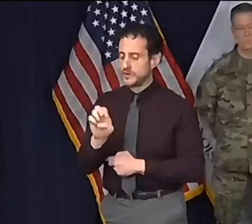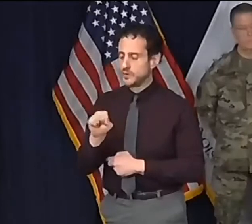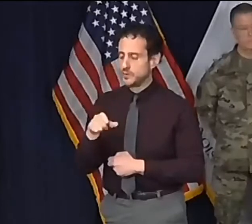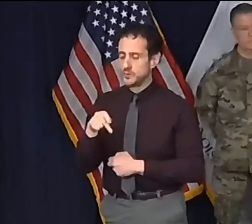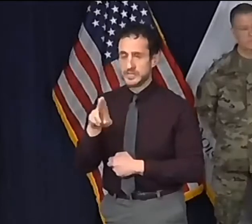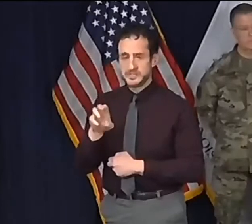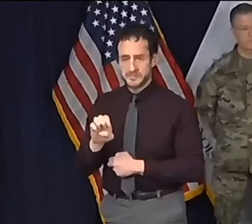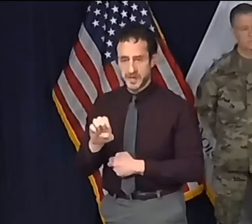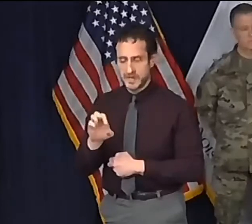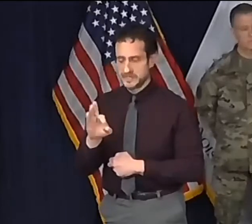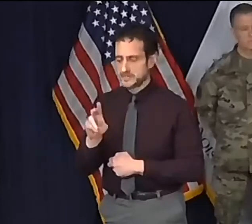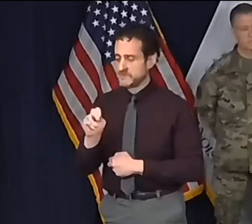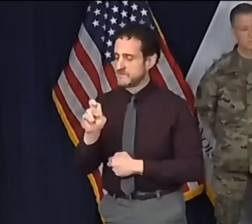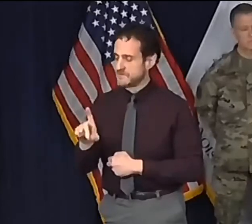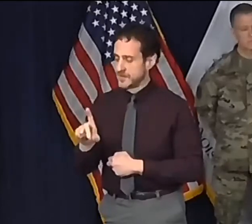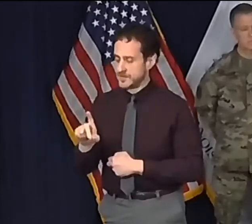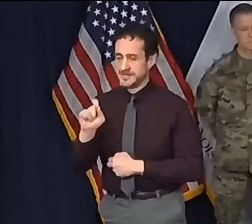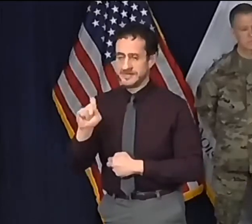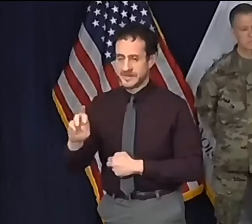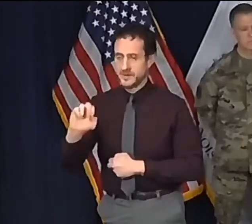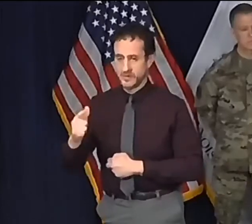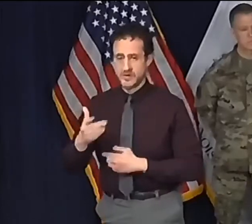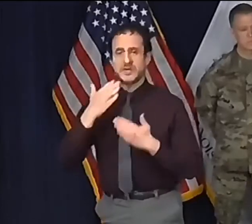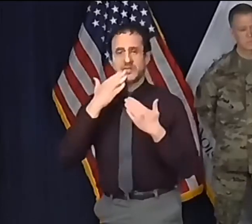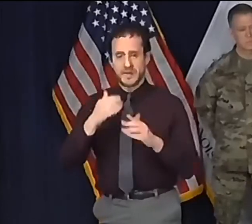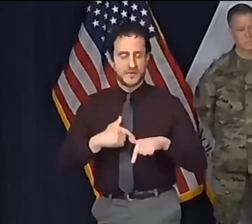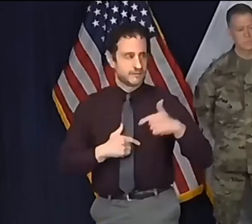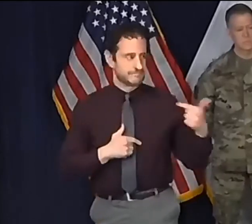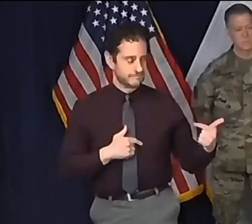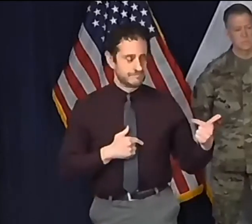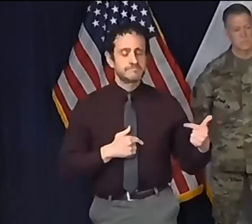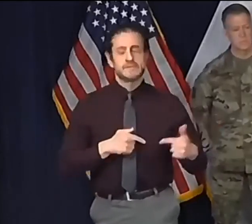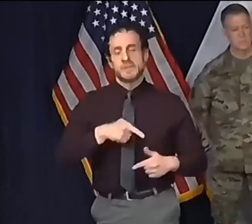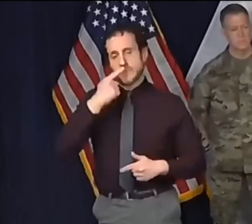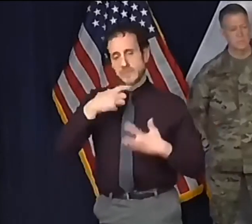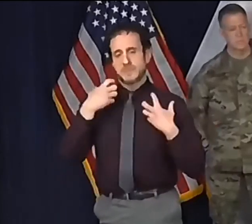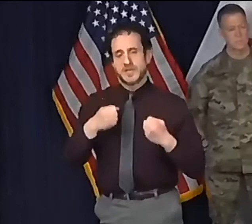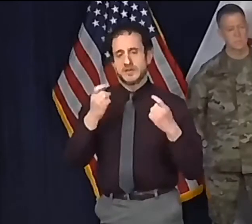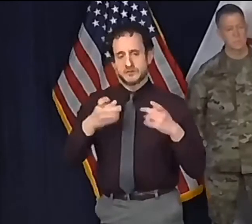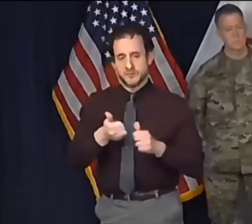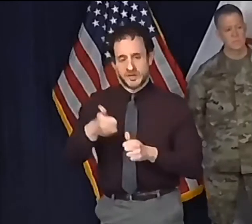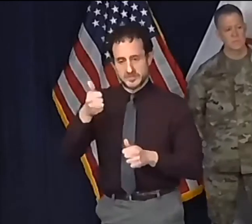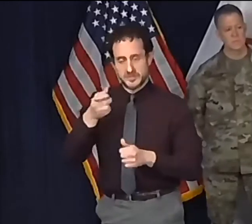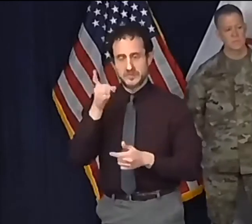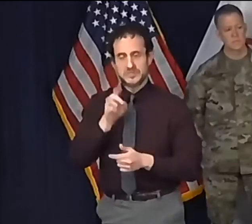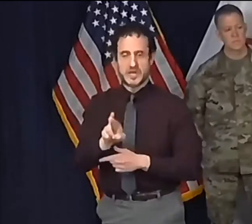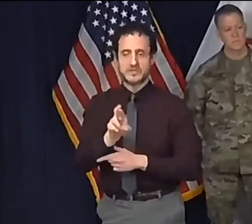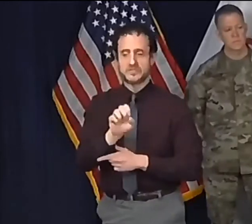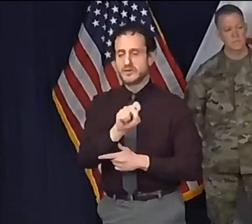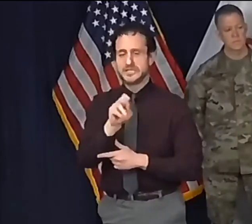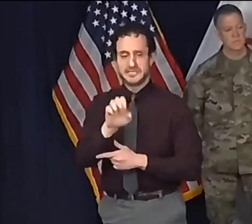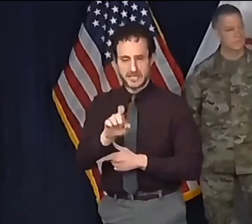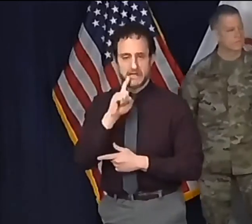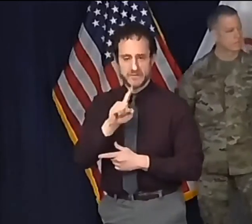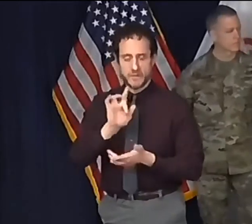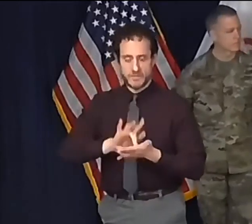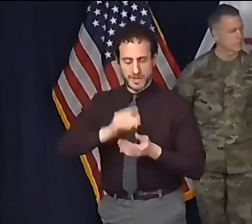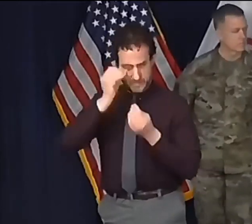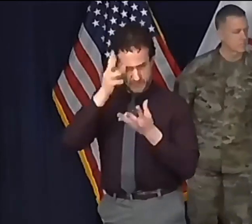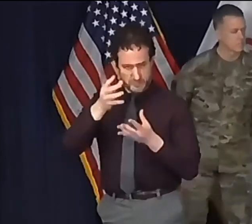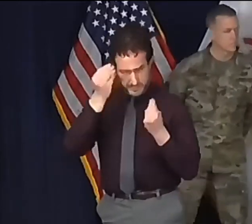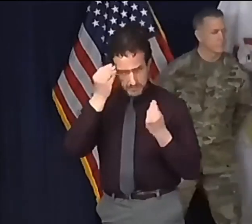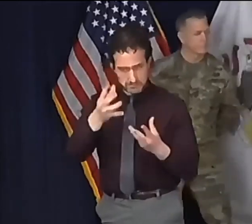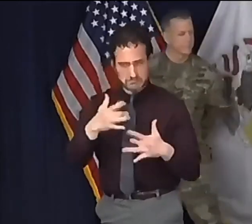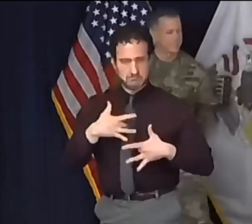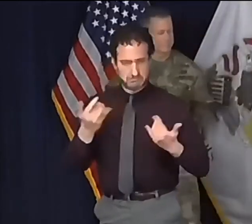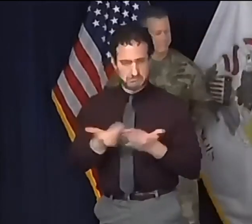ilcovidresponsefund.org. So thank you, and now I'd like to turn it over to our IDPH Director, Dr. Ngozi Ezike, for today's medical update. Doctor? Thank